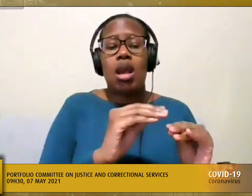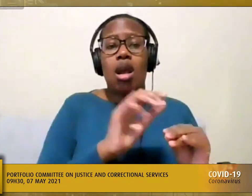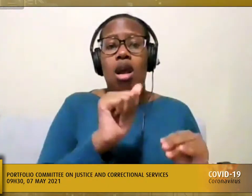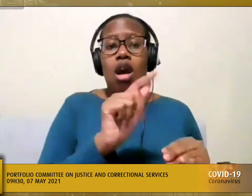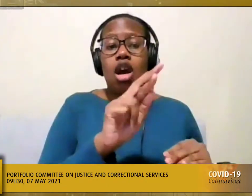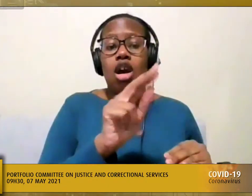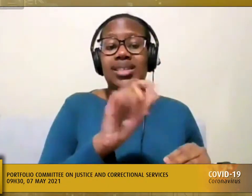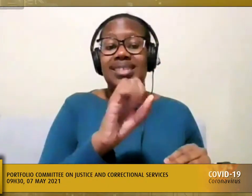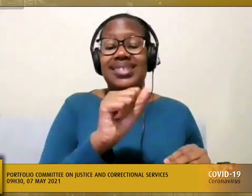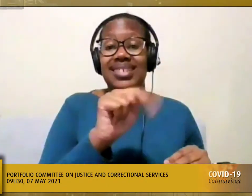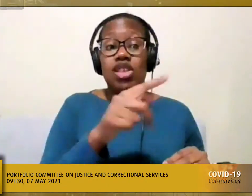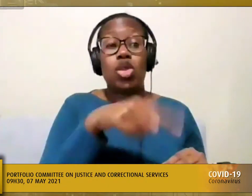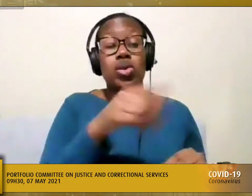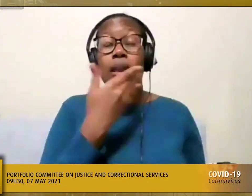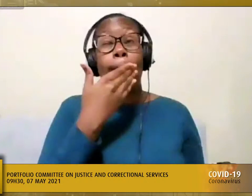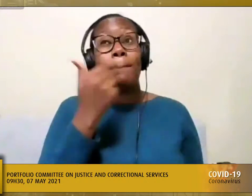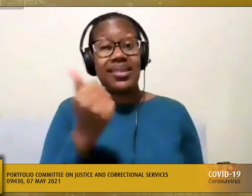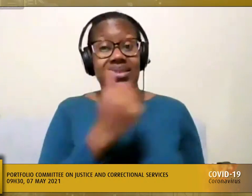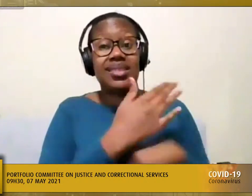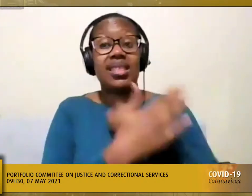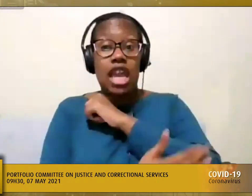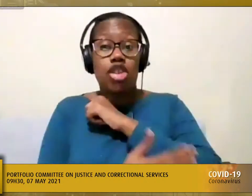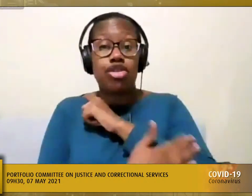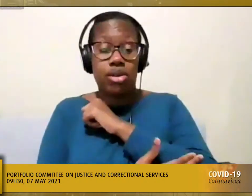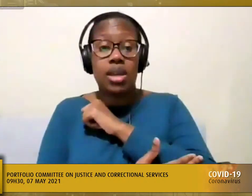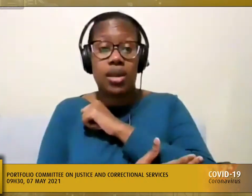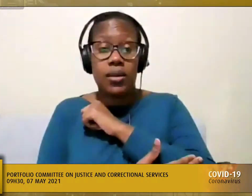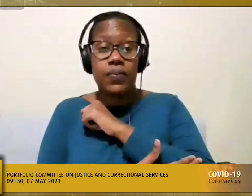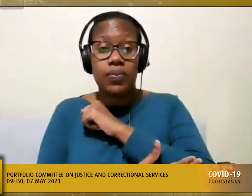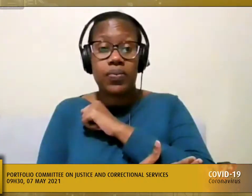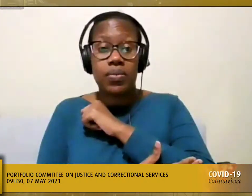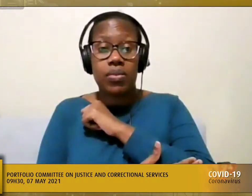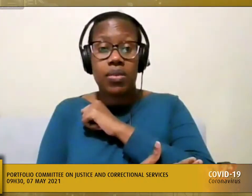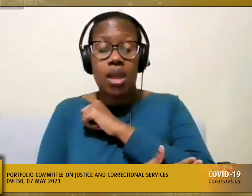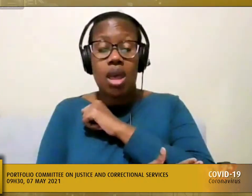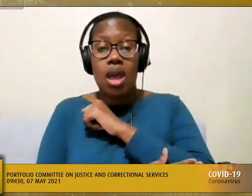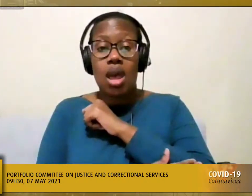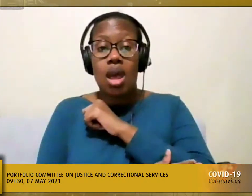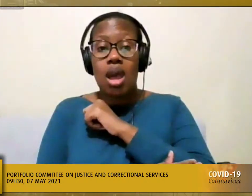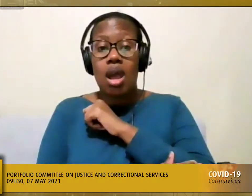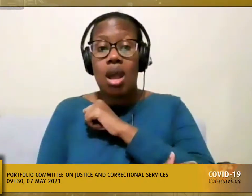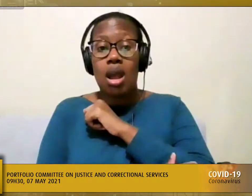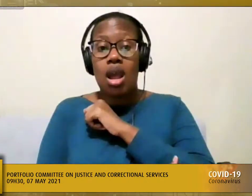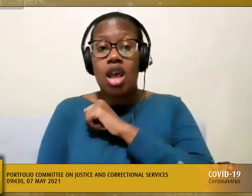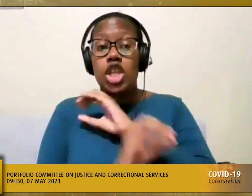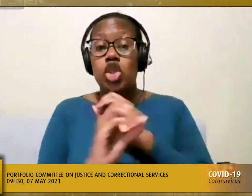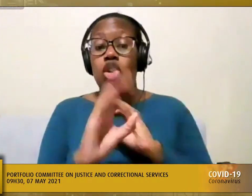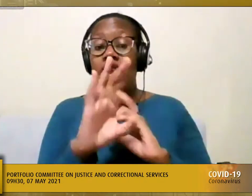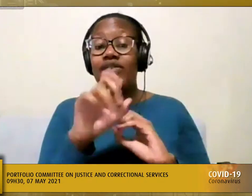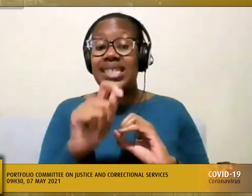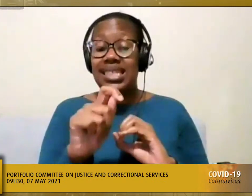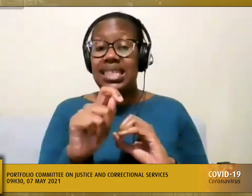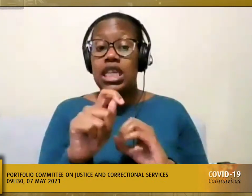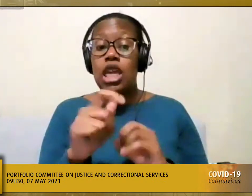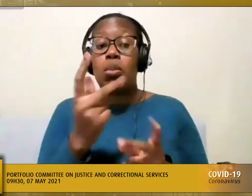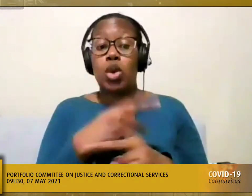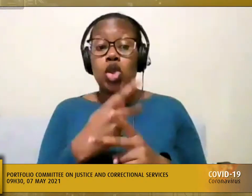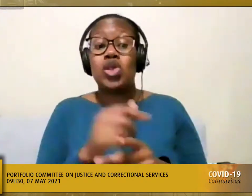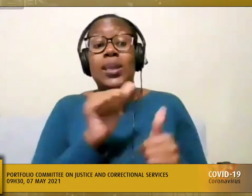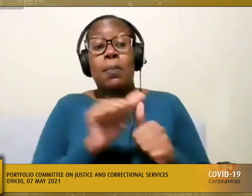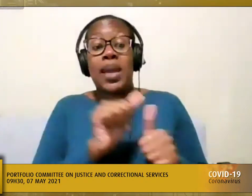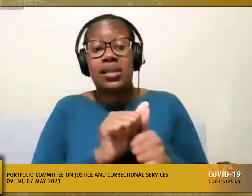best in the country and no FB team produces better Artisans and those